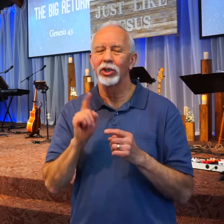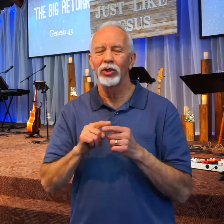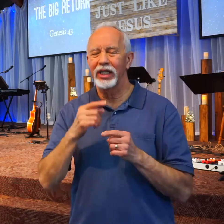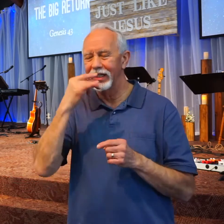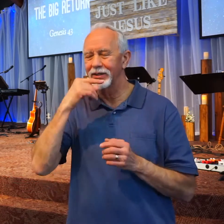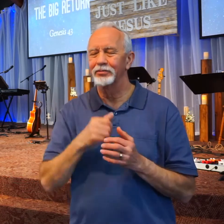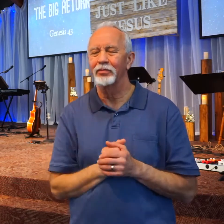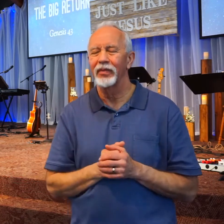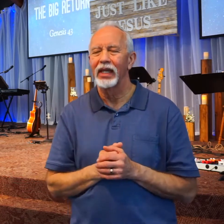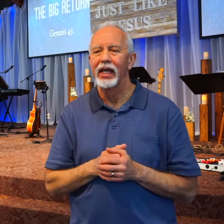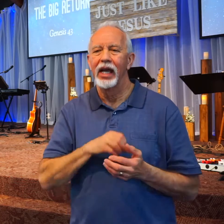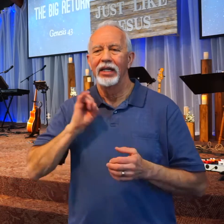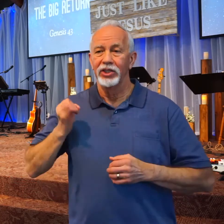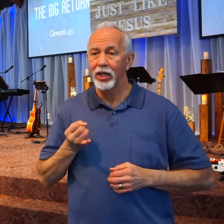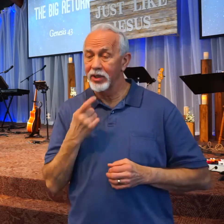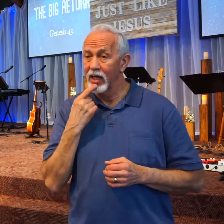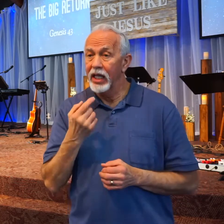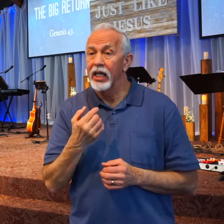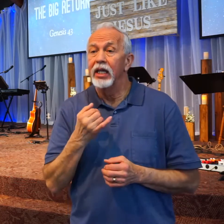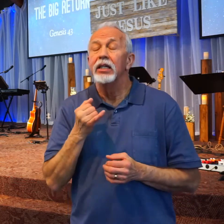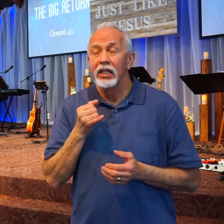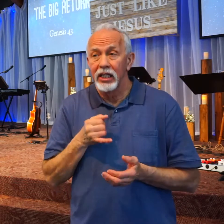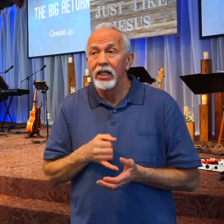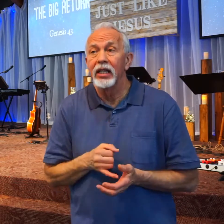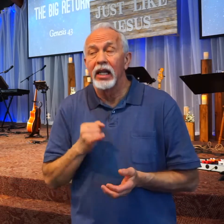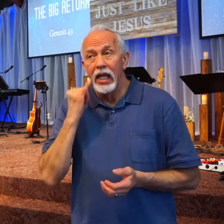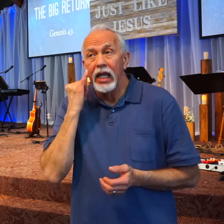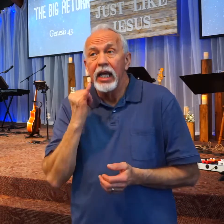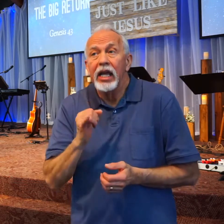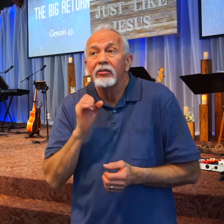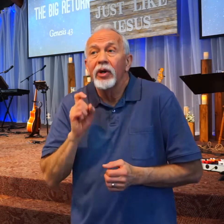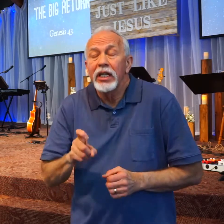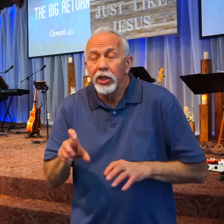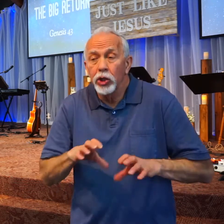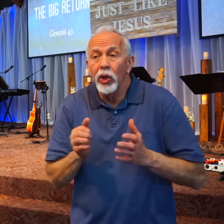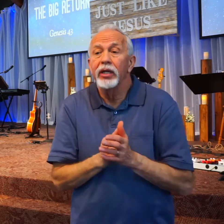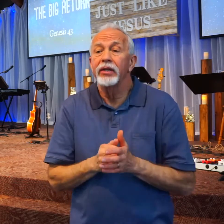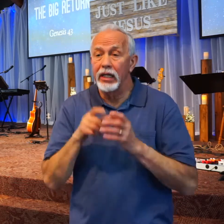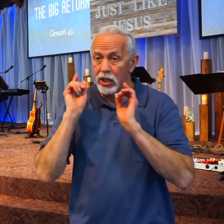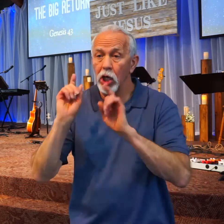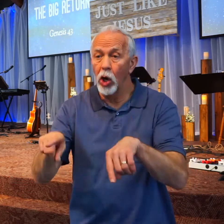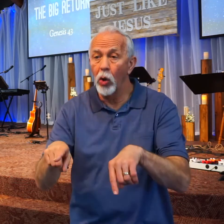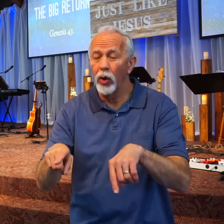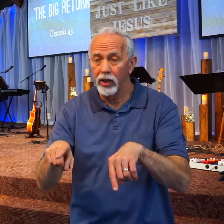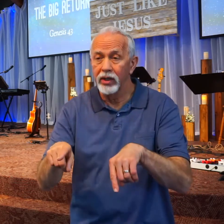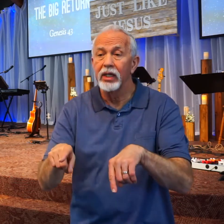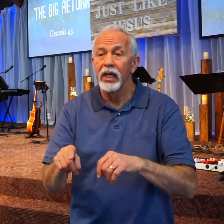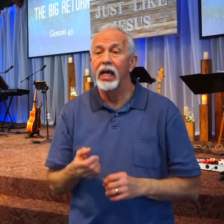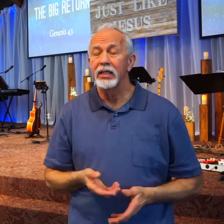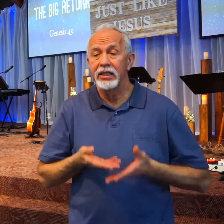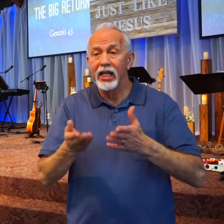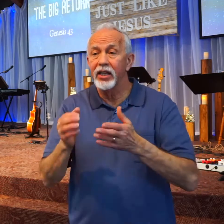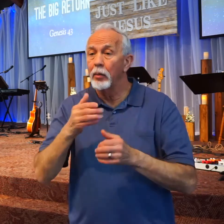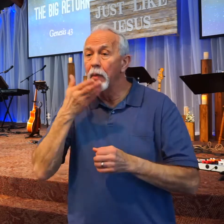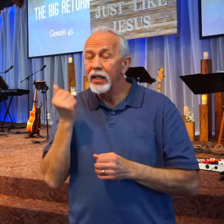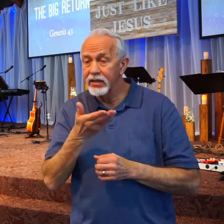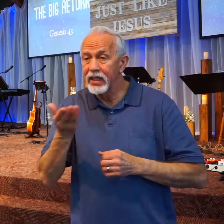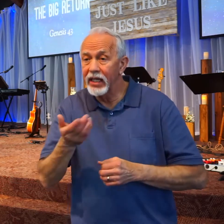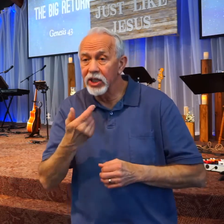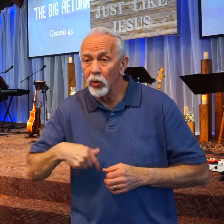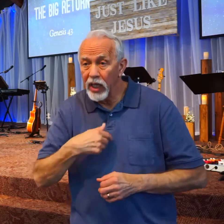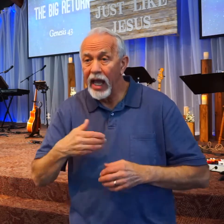So Jacob says, if it must be so, then go do this. Take the best products of the land, and he names them. Double the